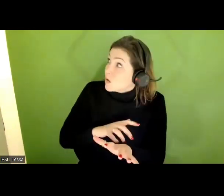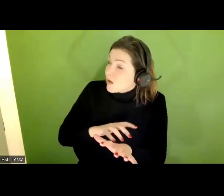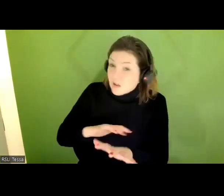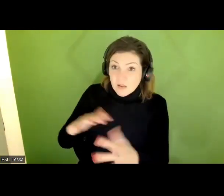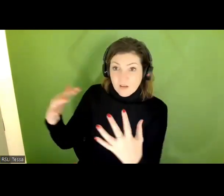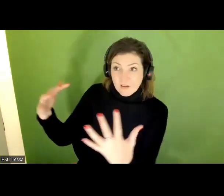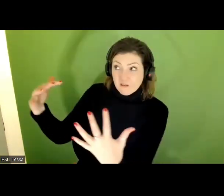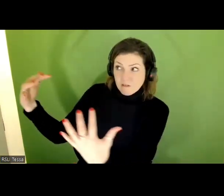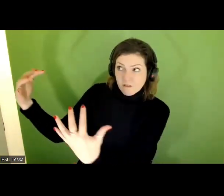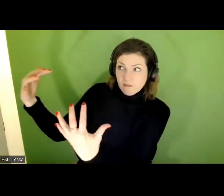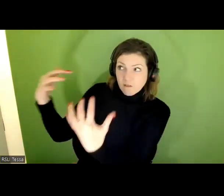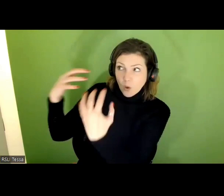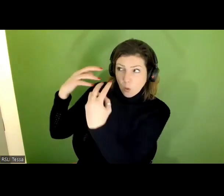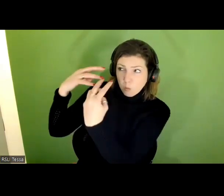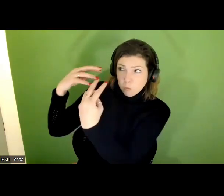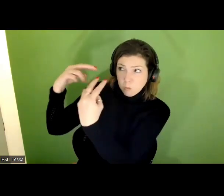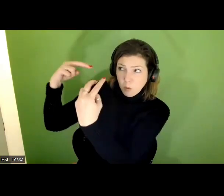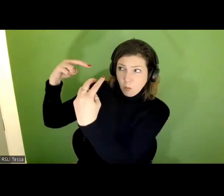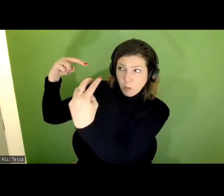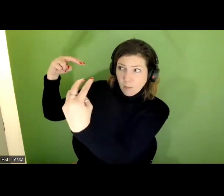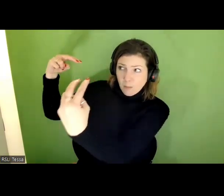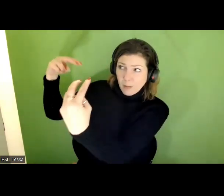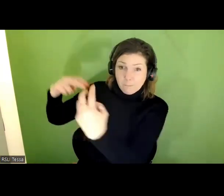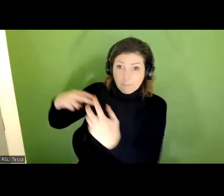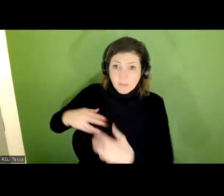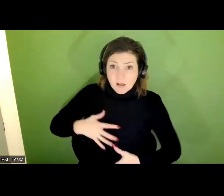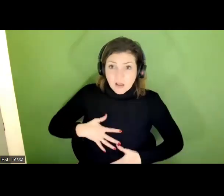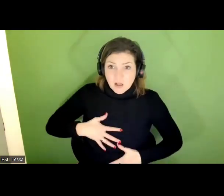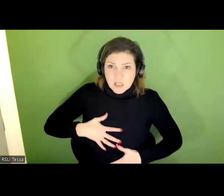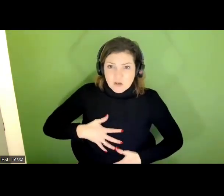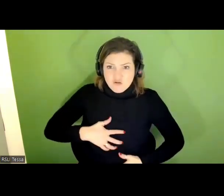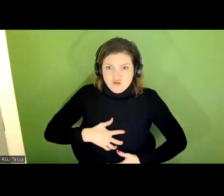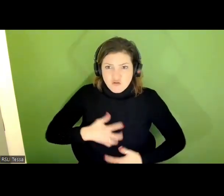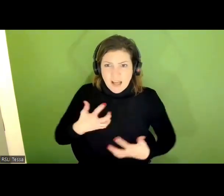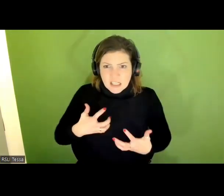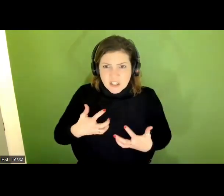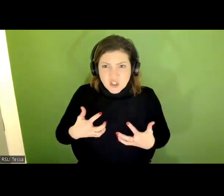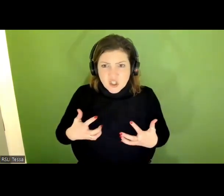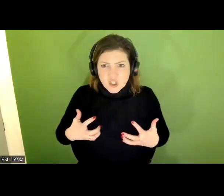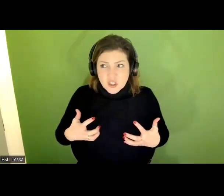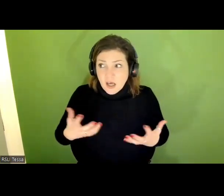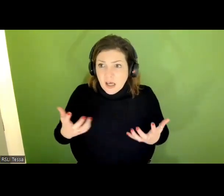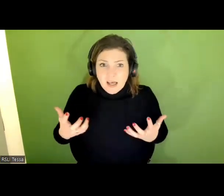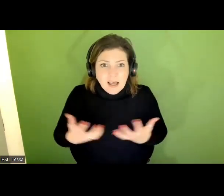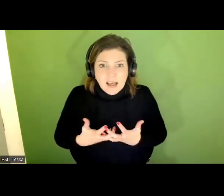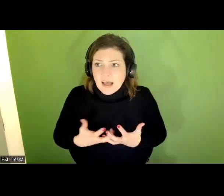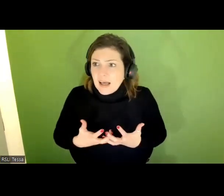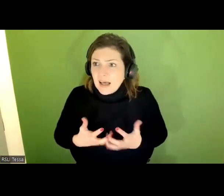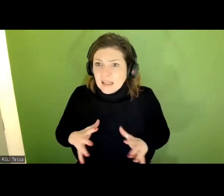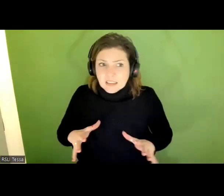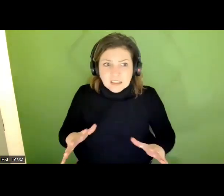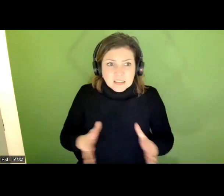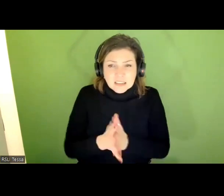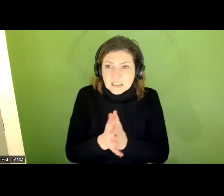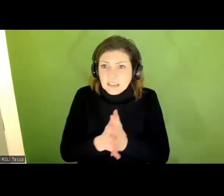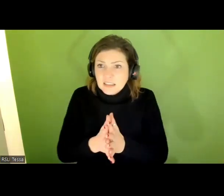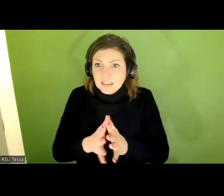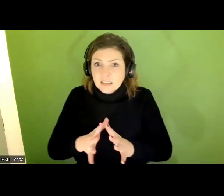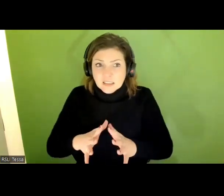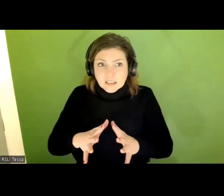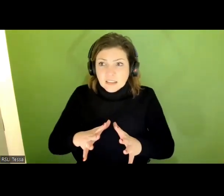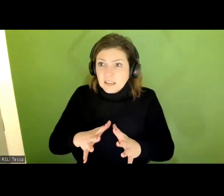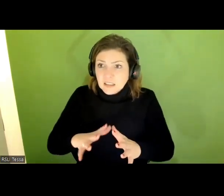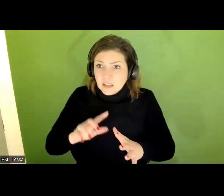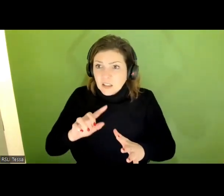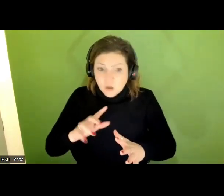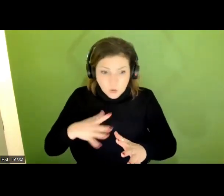felt a pit of rage in his stomach. What hope did he and his friends have? To the drones, they were just targets, standing in the way of the meteorite they had